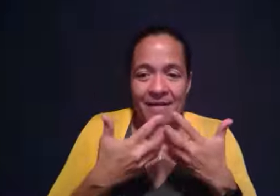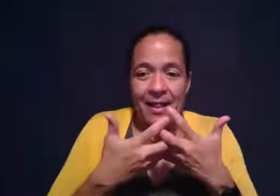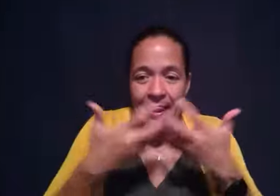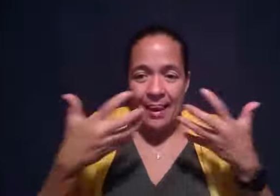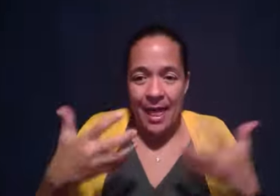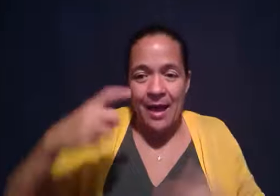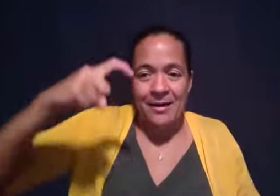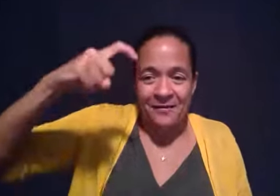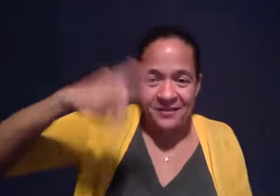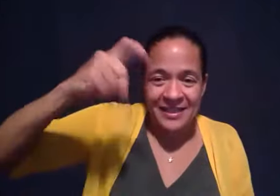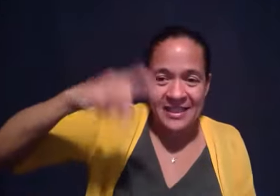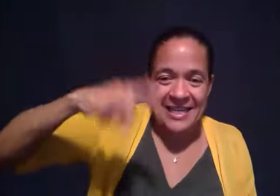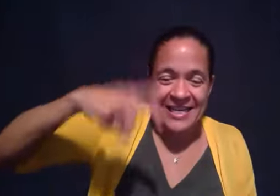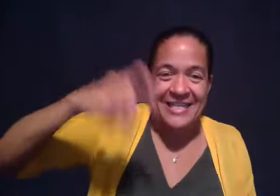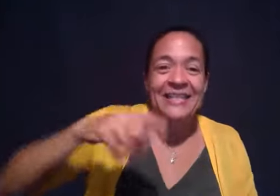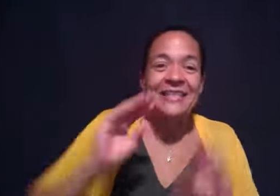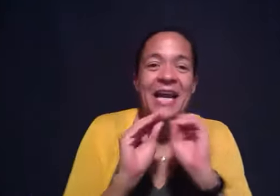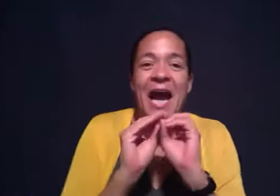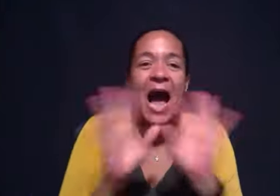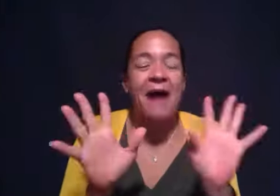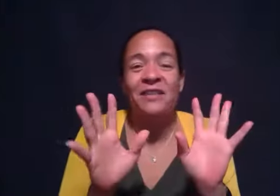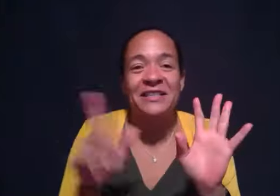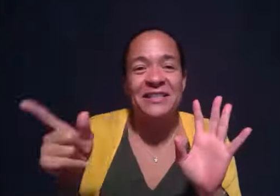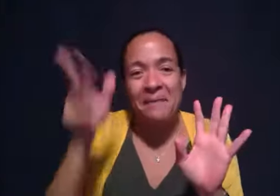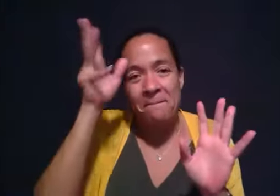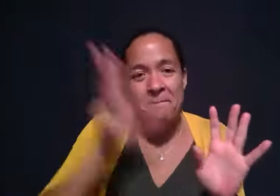attractive. I use people up.